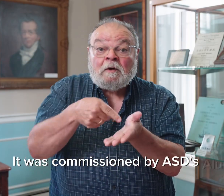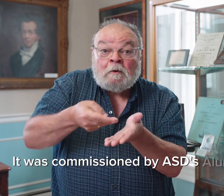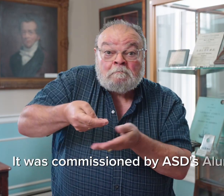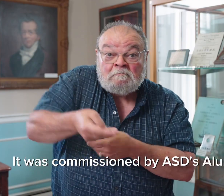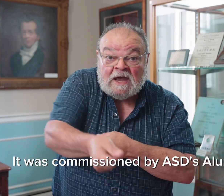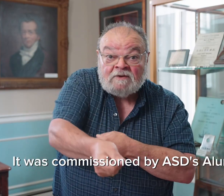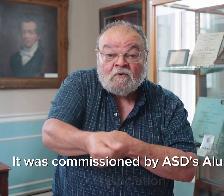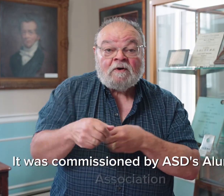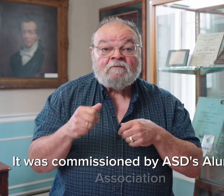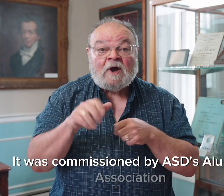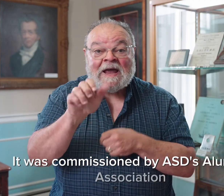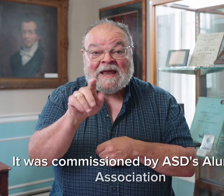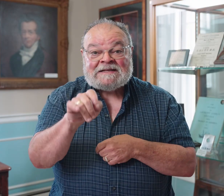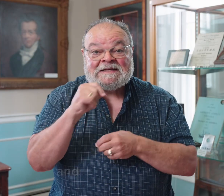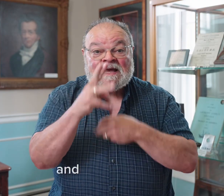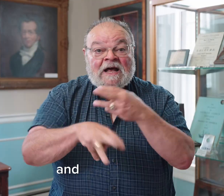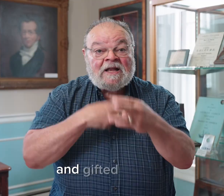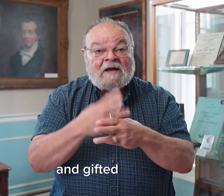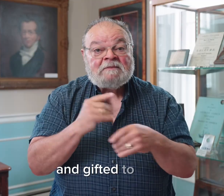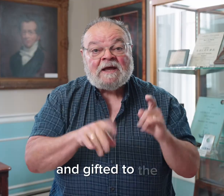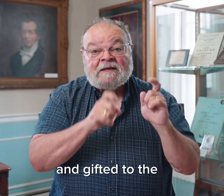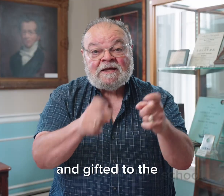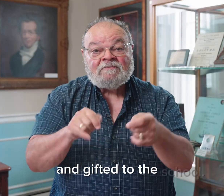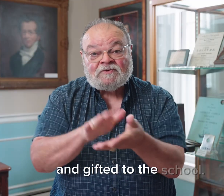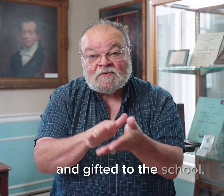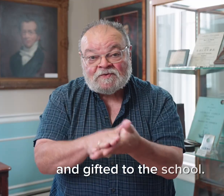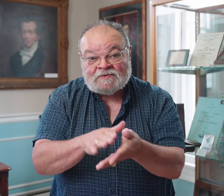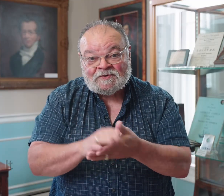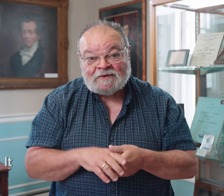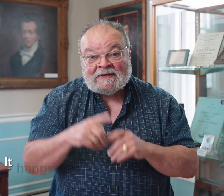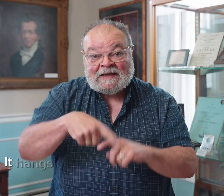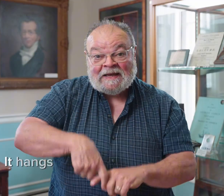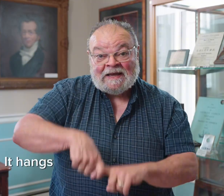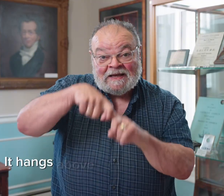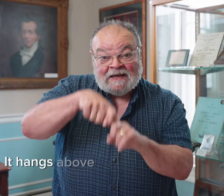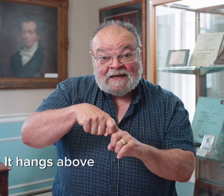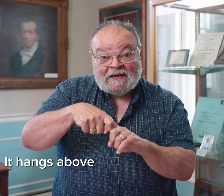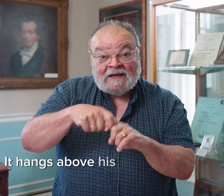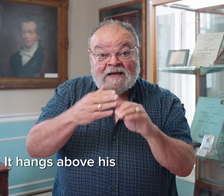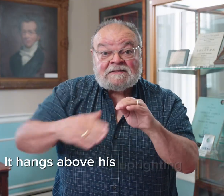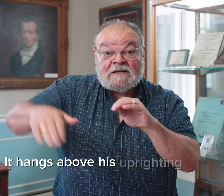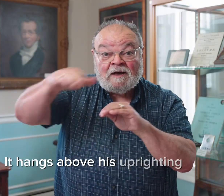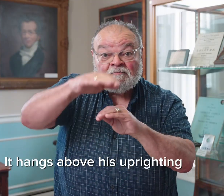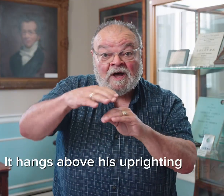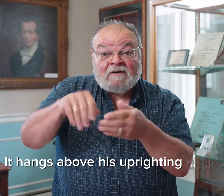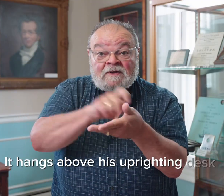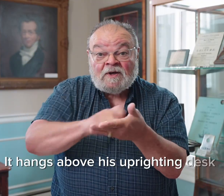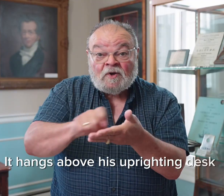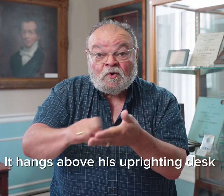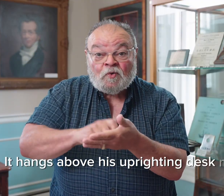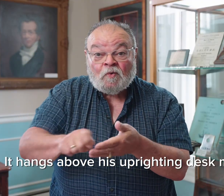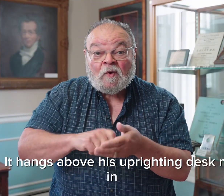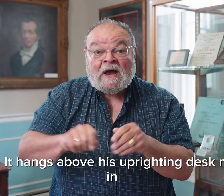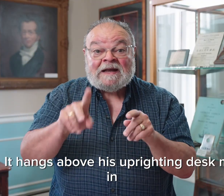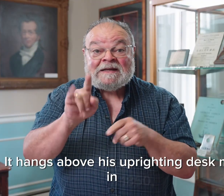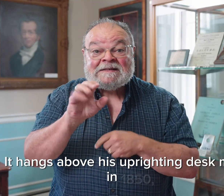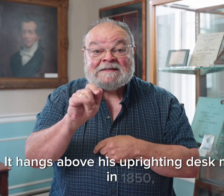Alumni Association and gifted to the school. It hangs above his writing desk, made in